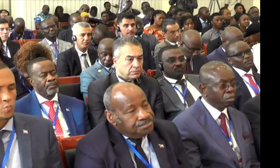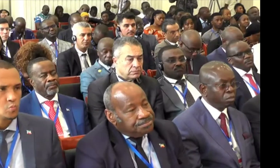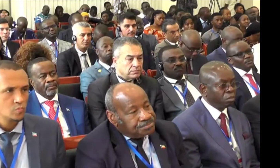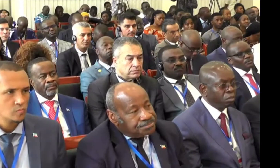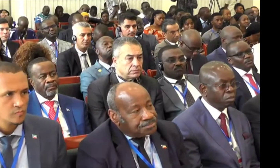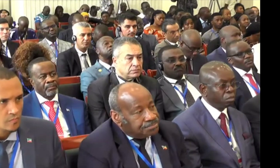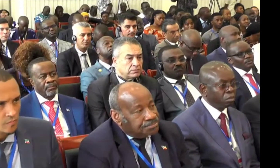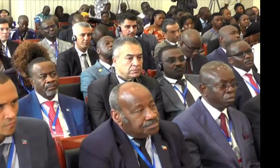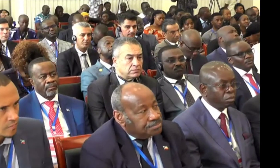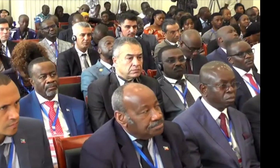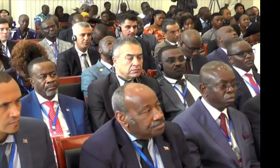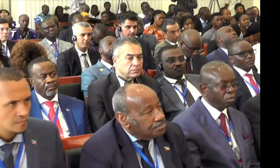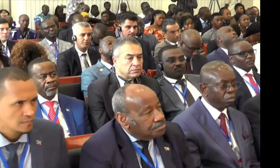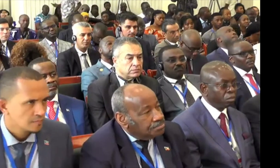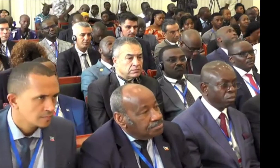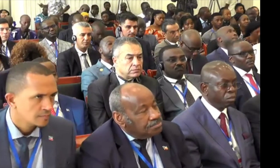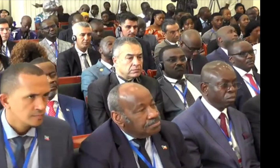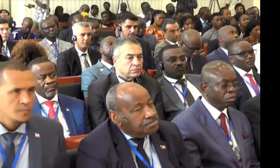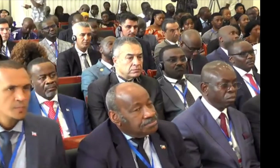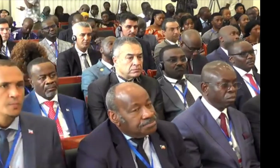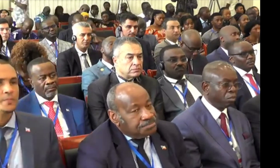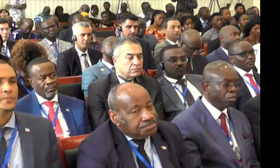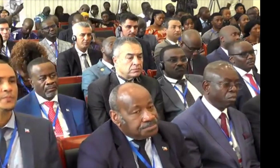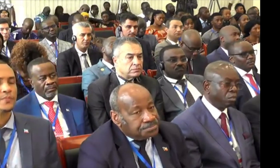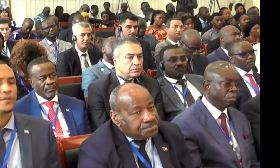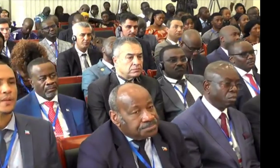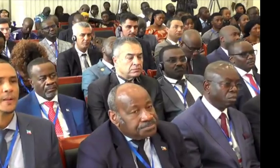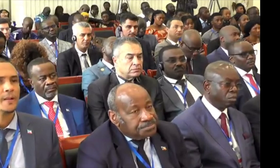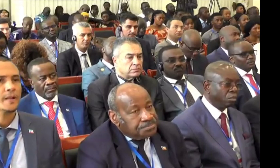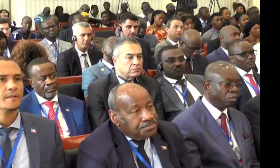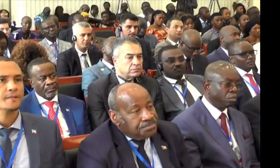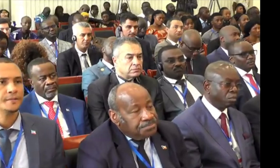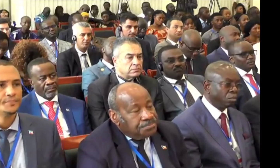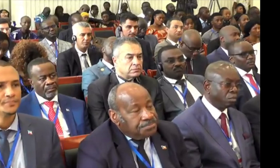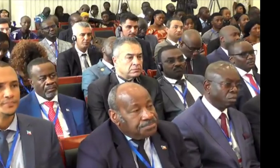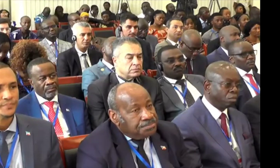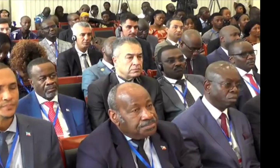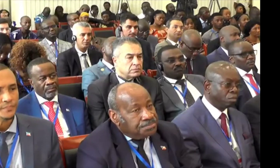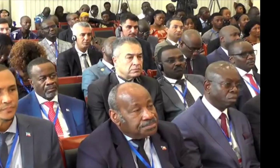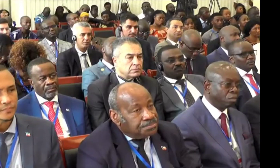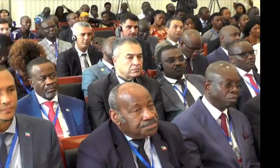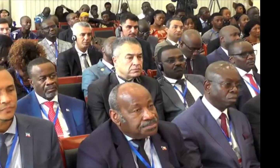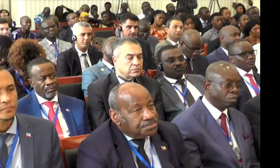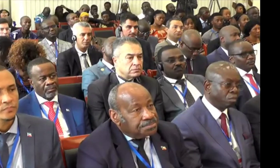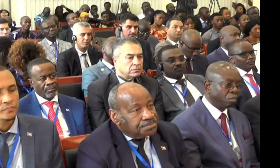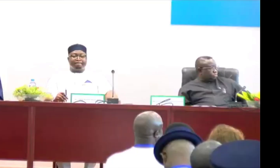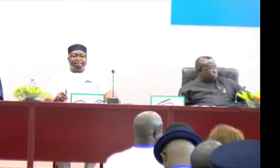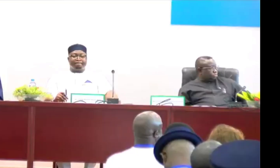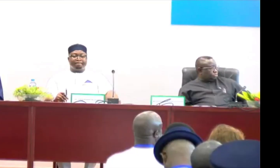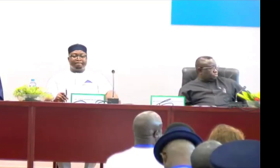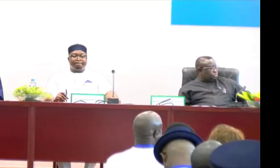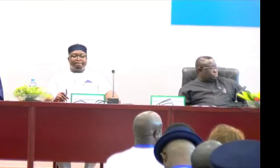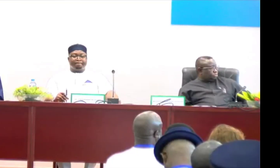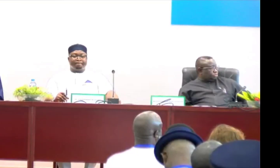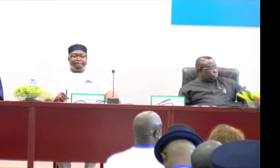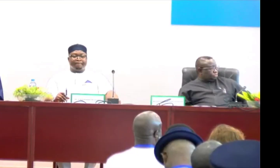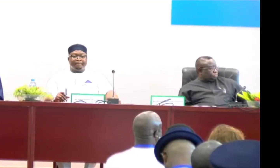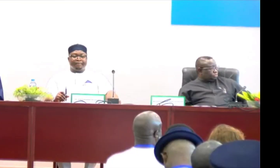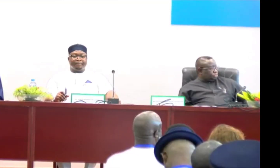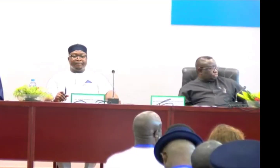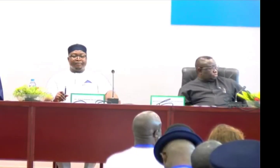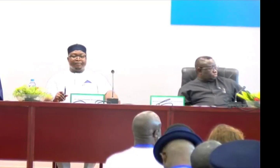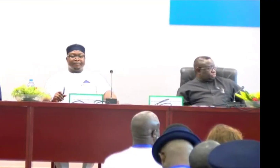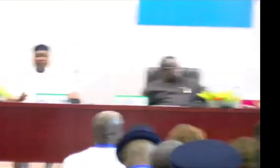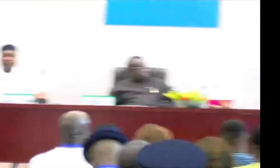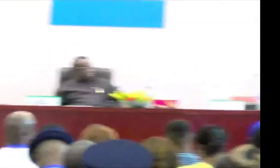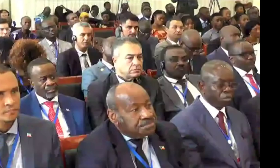wisdom, reviewed the activities of the C10 on United Nations Security Council reform. They